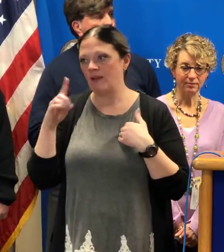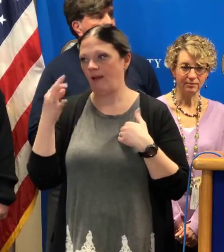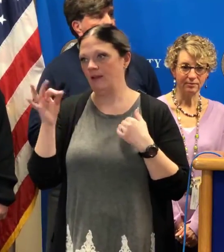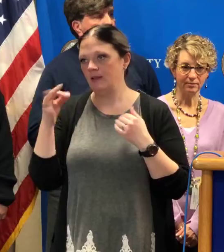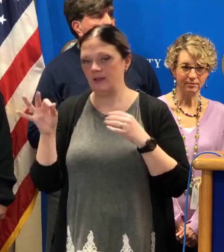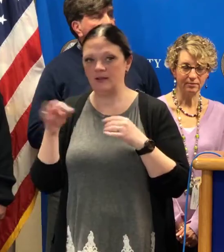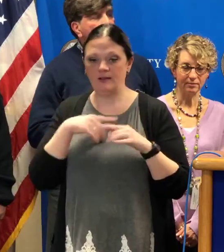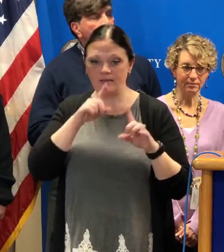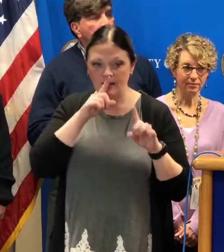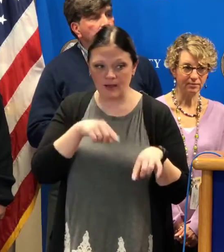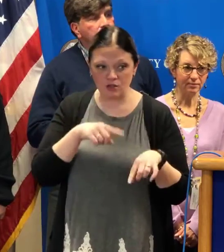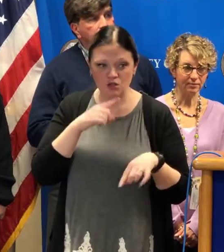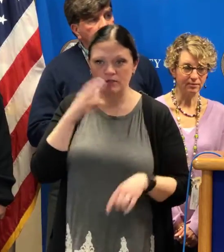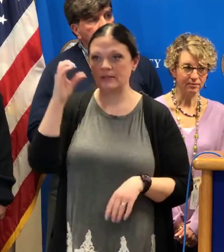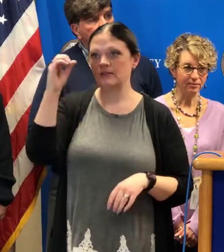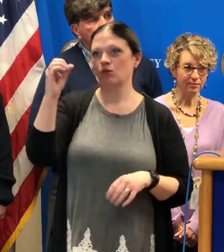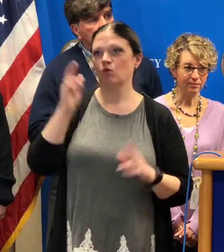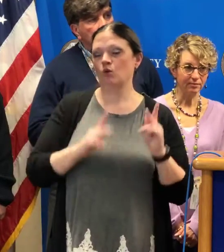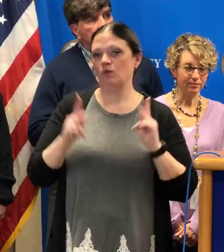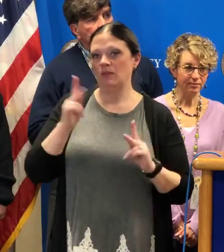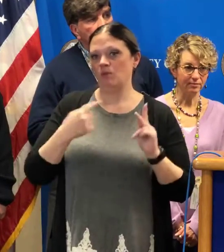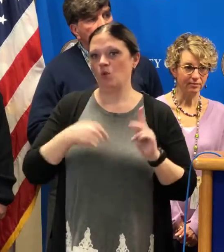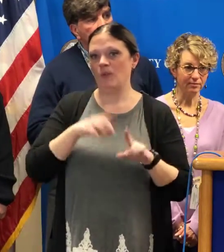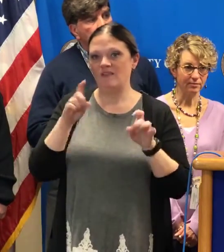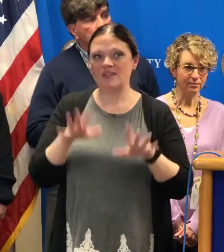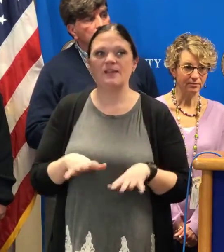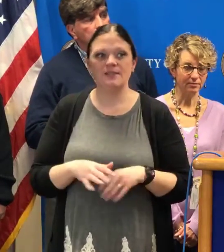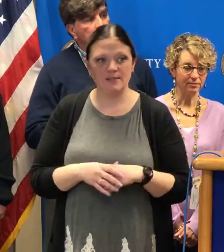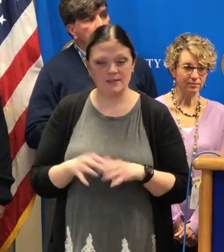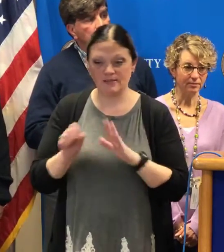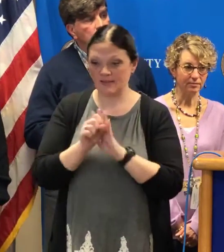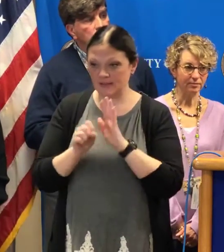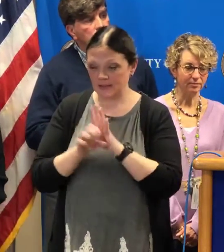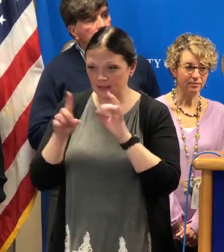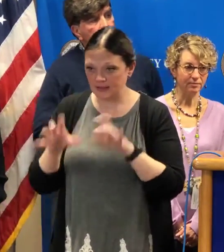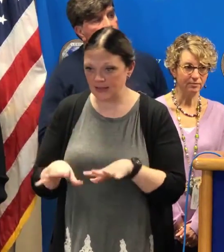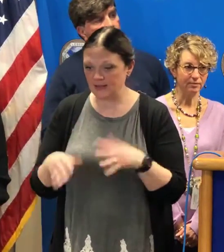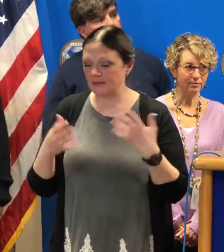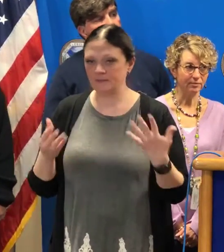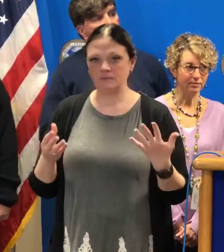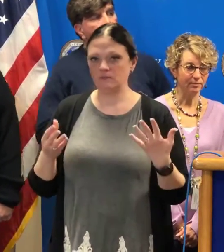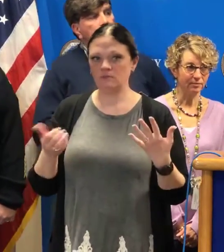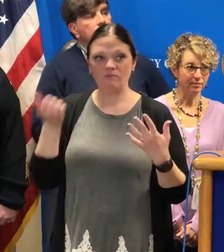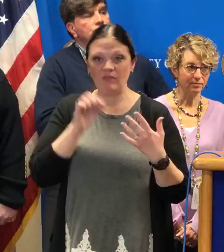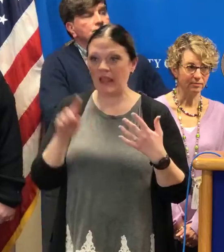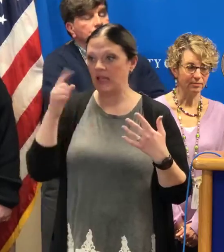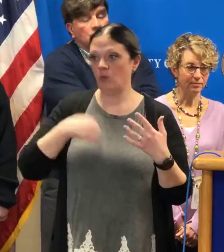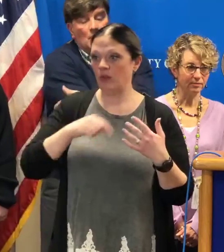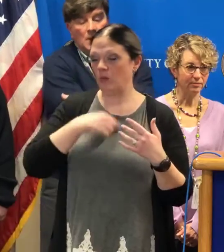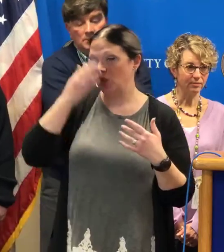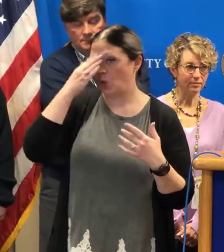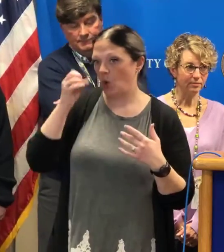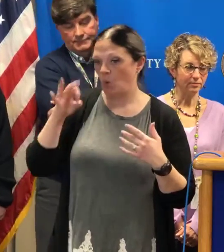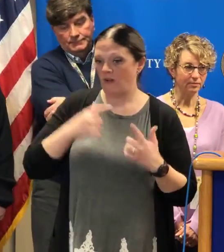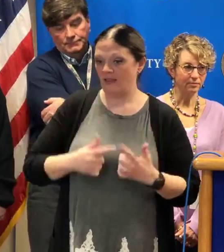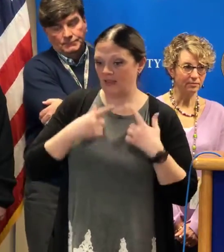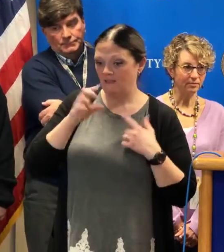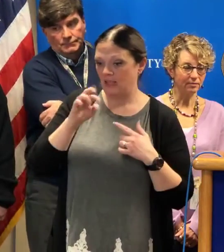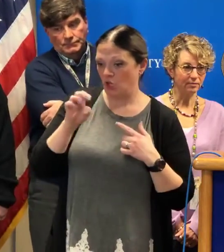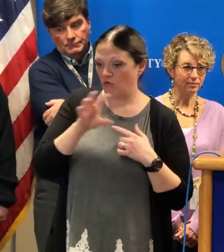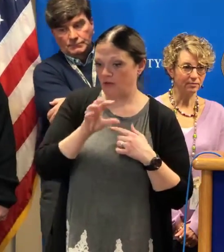COVID-19, and the answer is there are zero individuals that we've tested, that the state's tested. Anyone that we're aware of that's been tested that lives in Erie